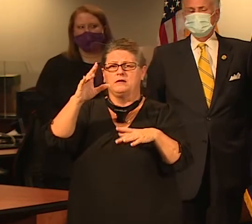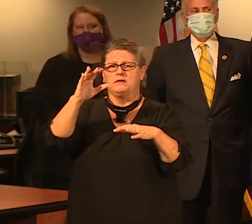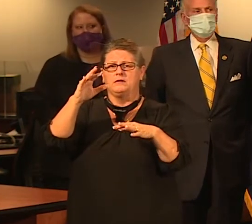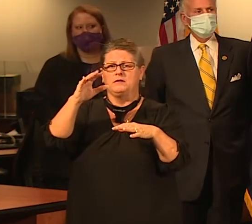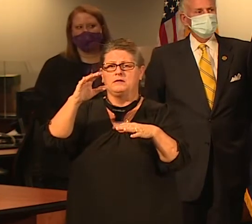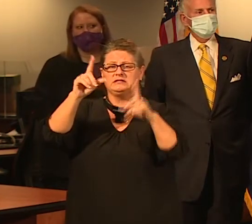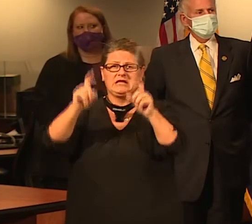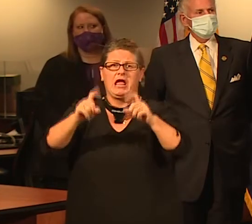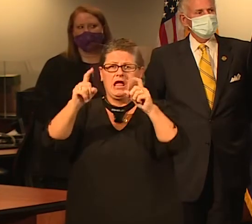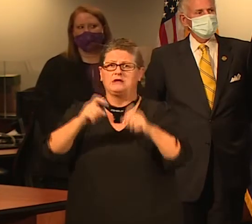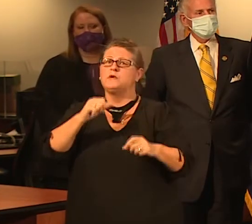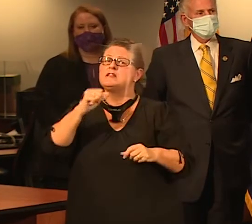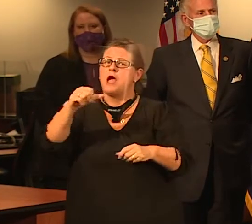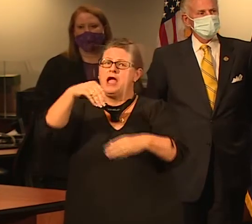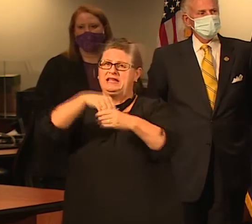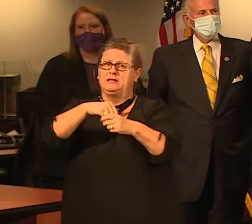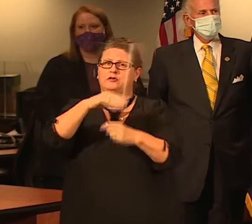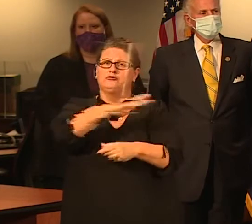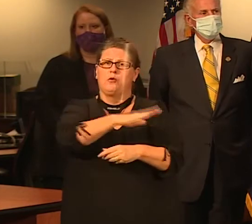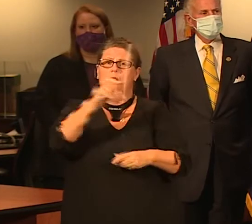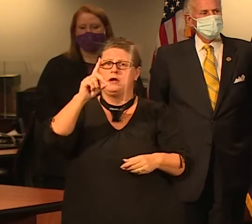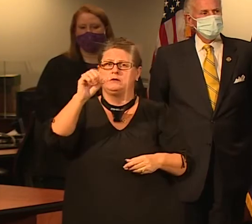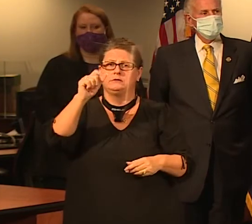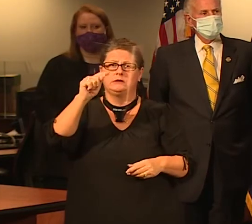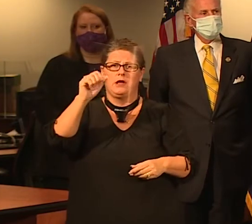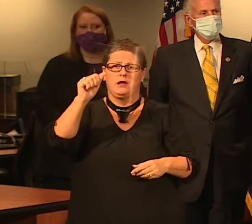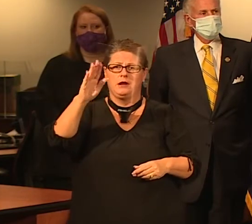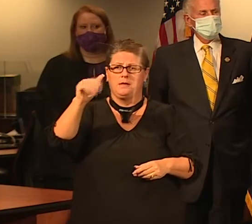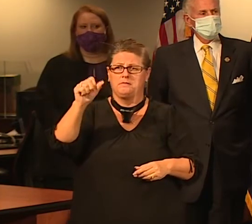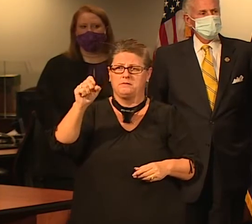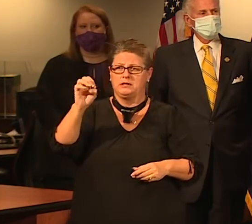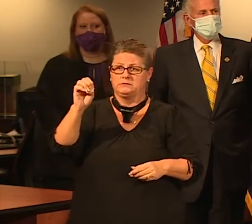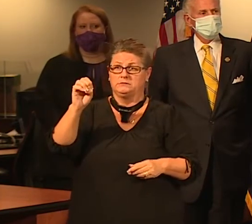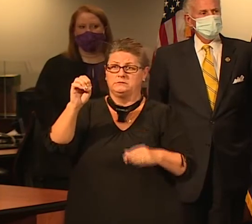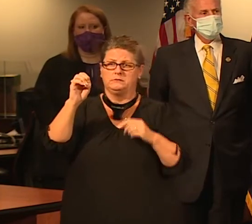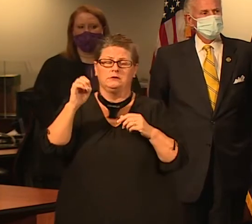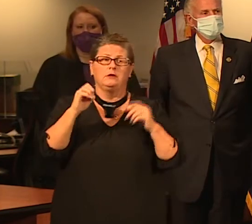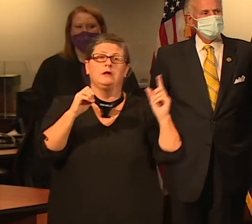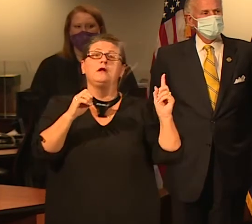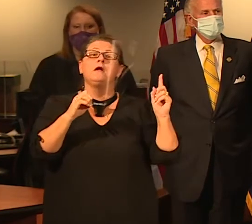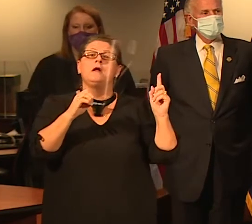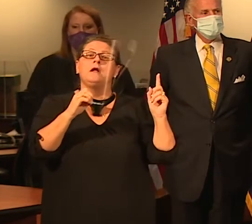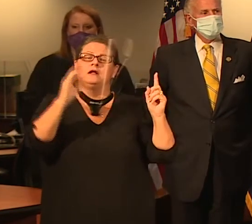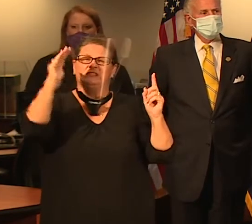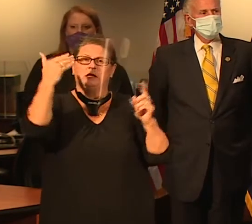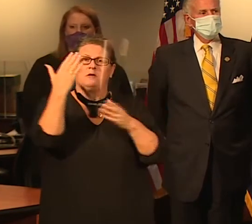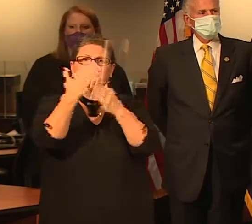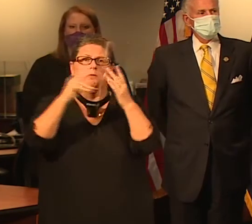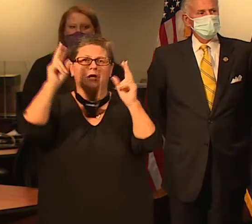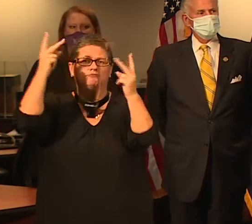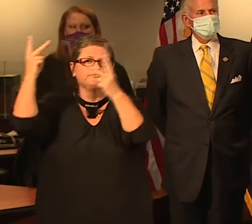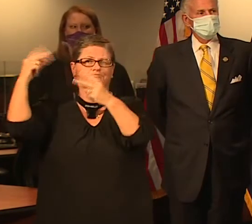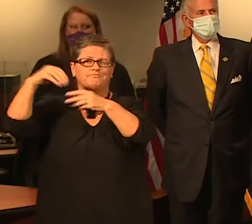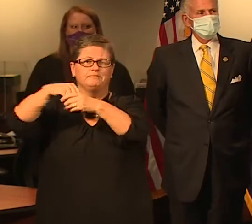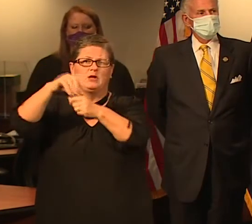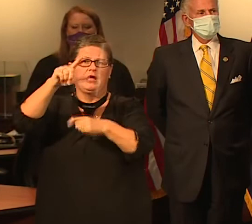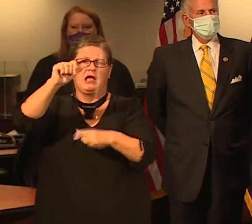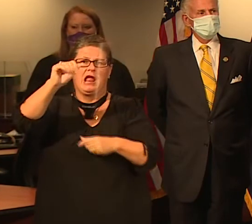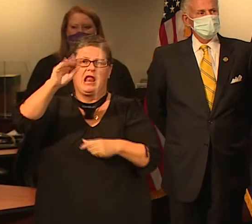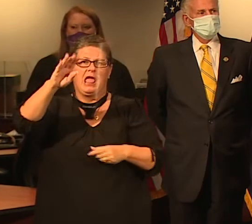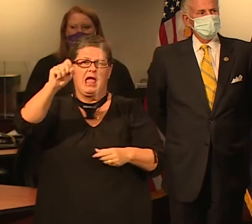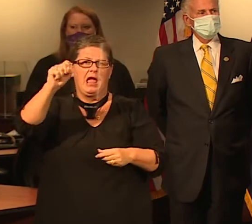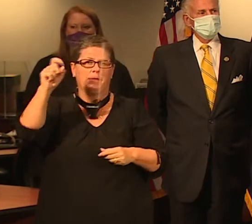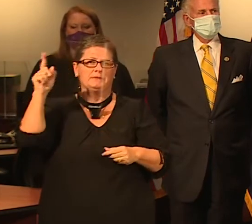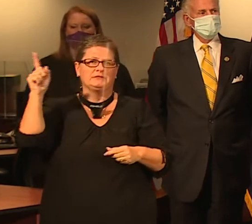many of the tests we didn't receive. I believe there was a report due to misunderstanding by many of the labs across the state as to